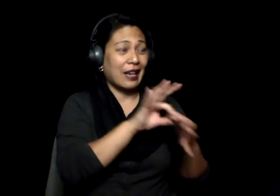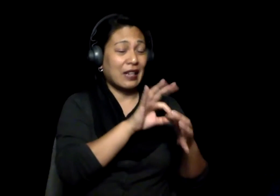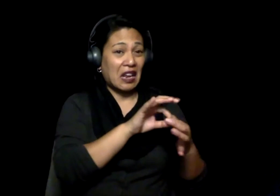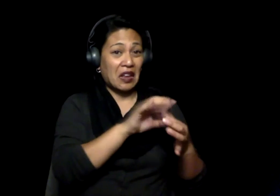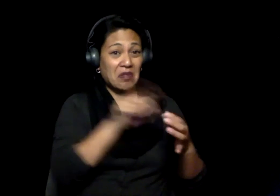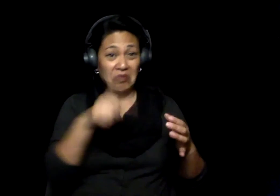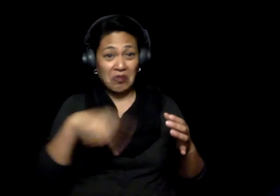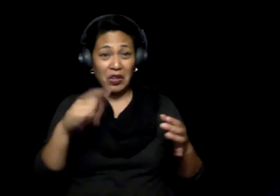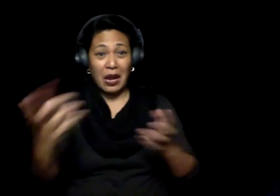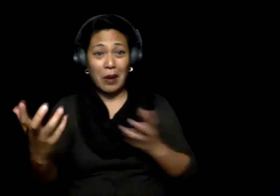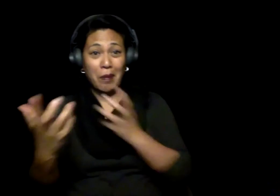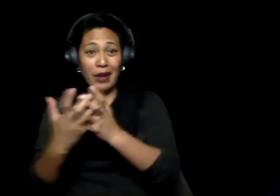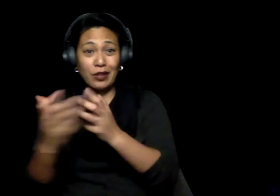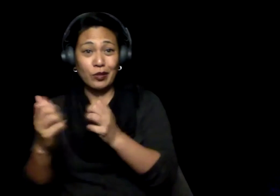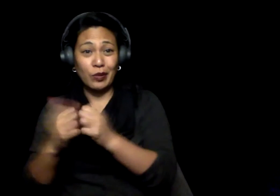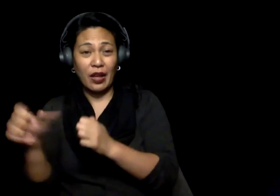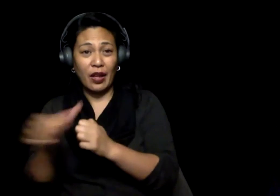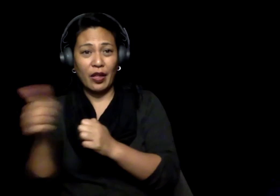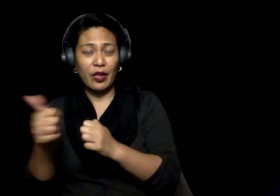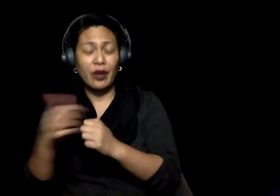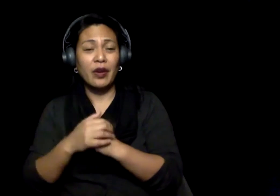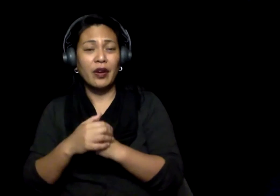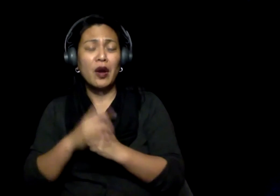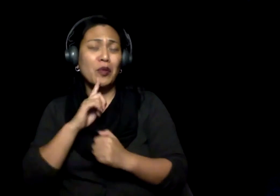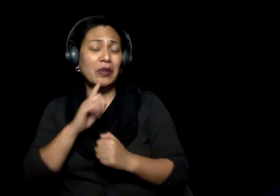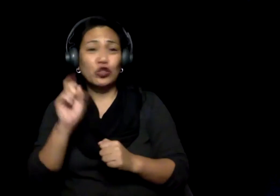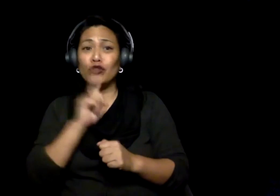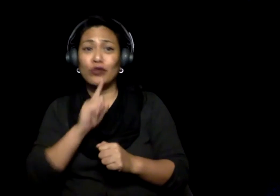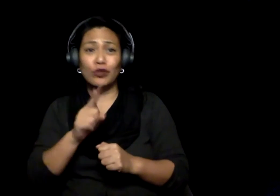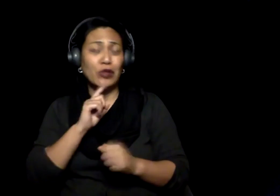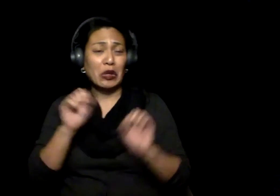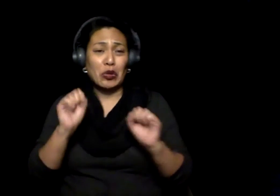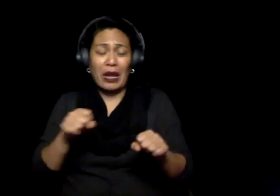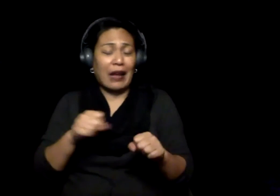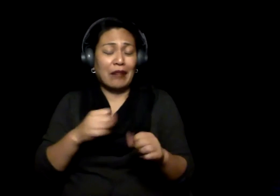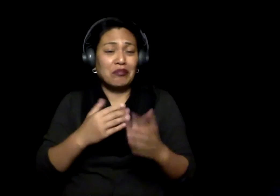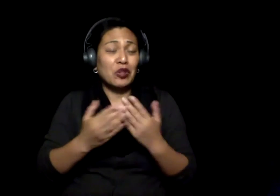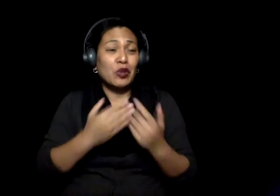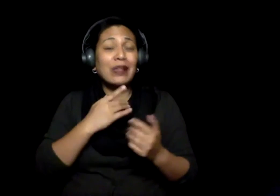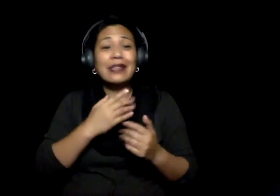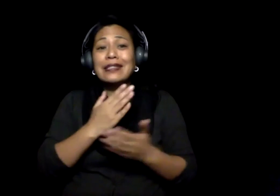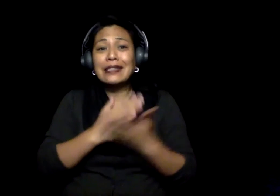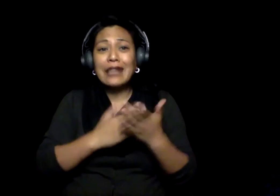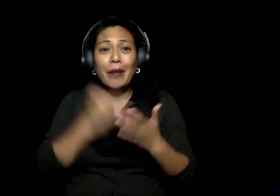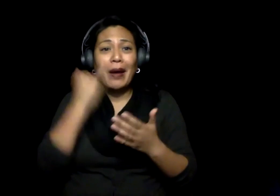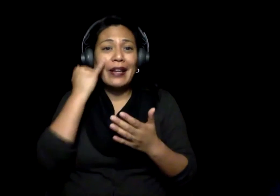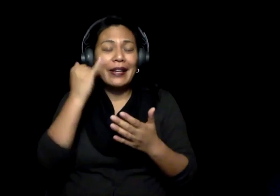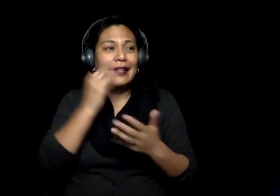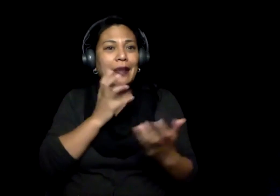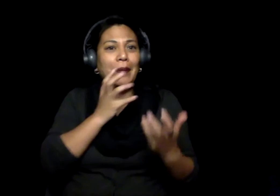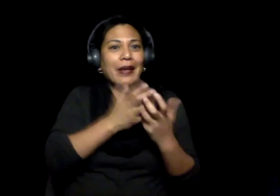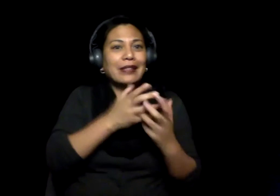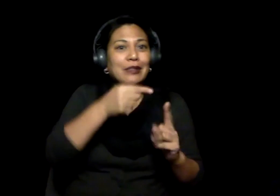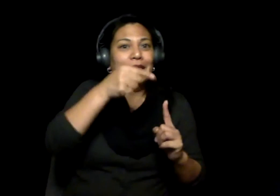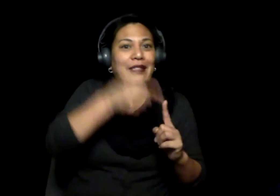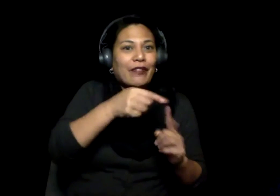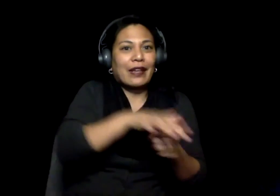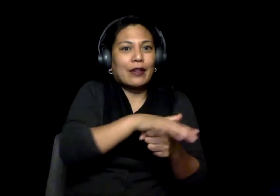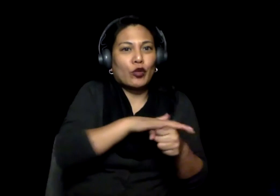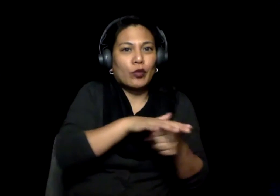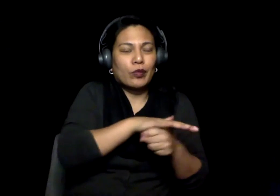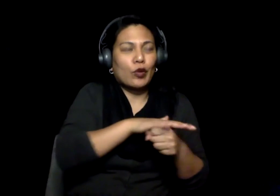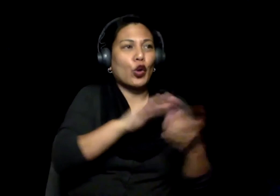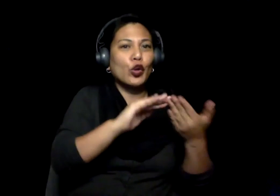specific, may be really deeply connected to a particular community, geographical community, or